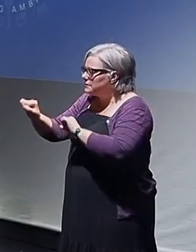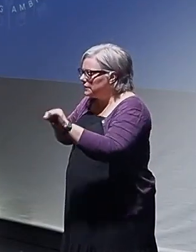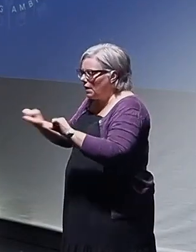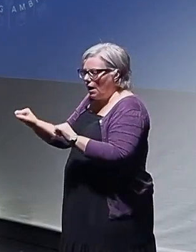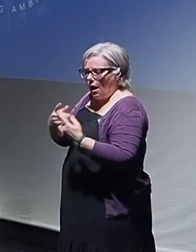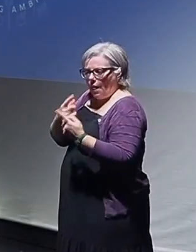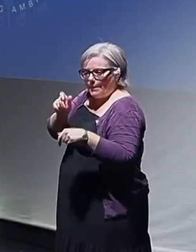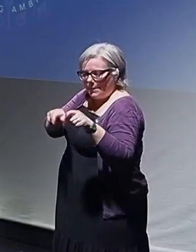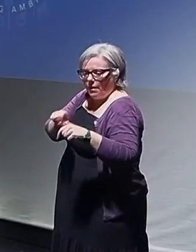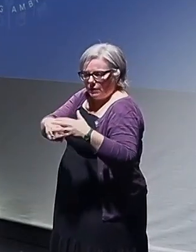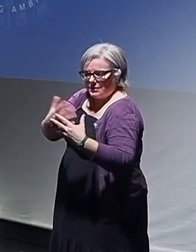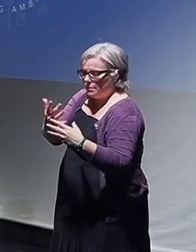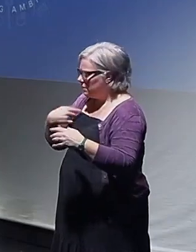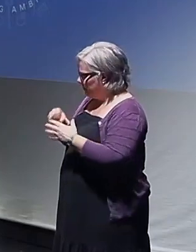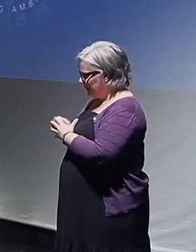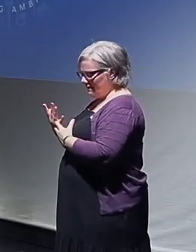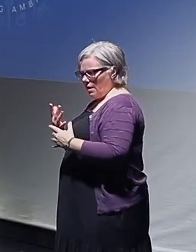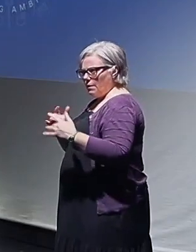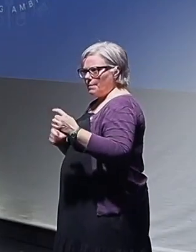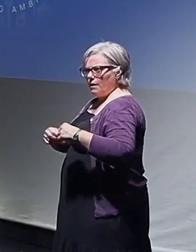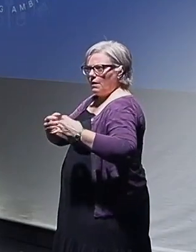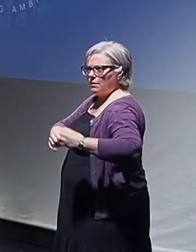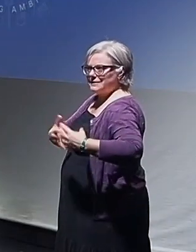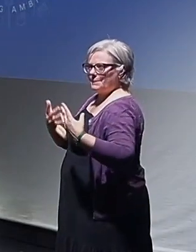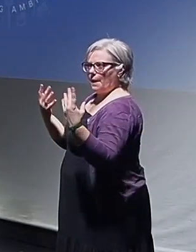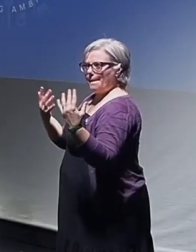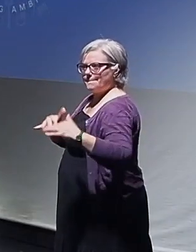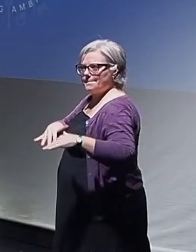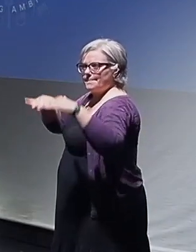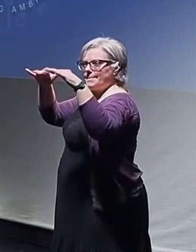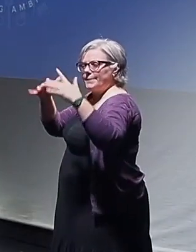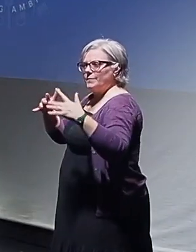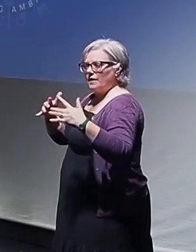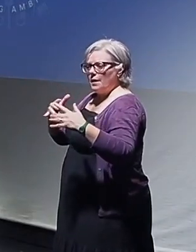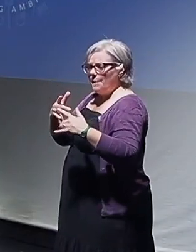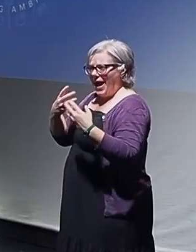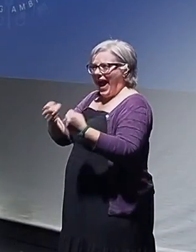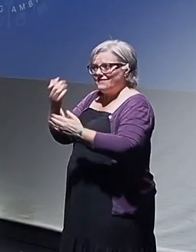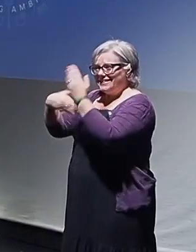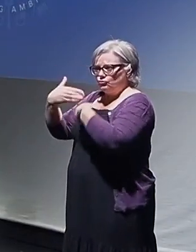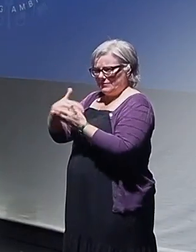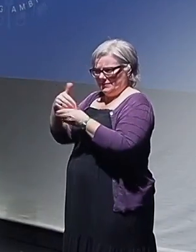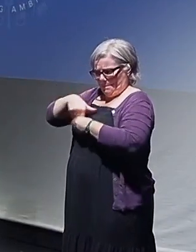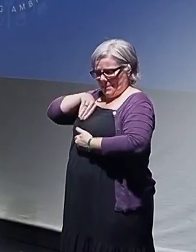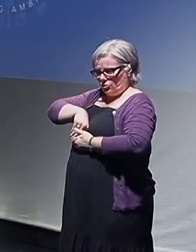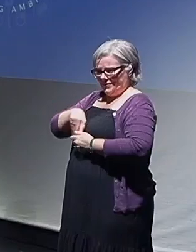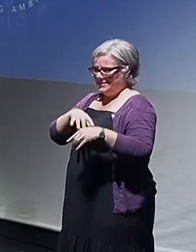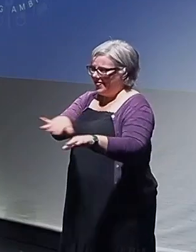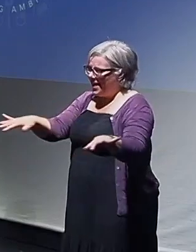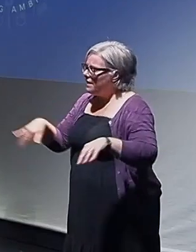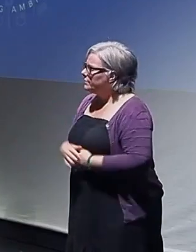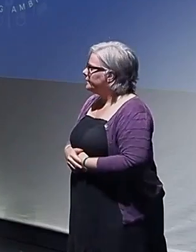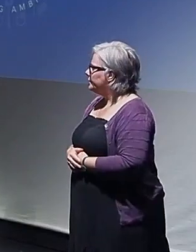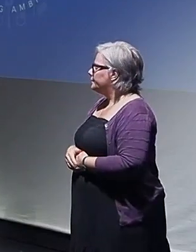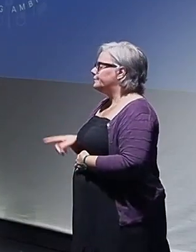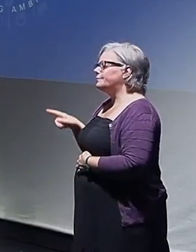I'm emerging, and now we're all at this stage where there's like history to us. The interesting bit as